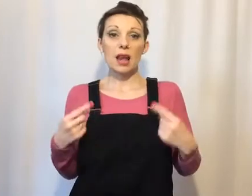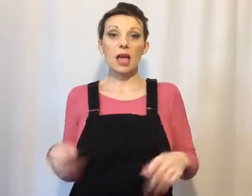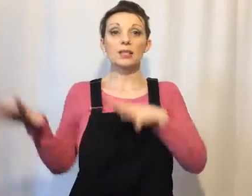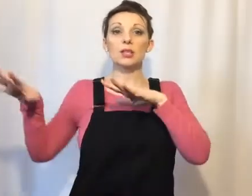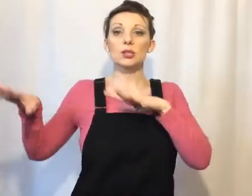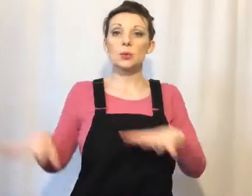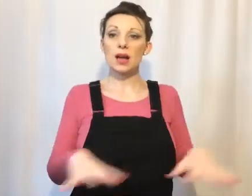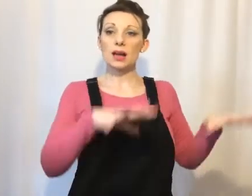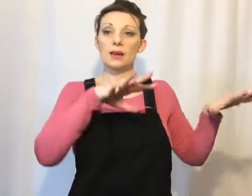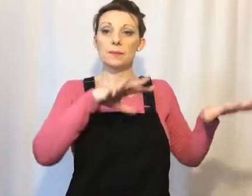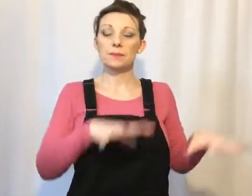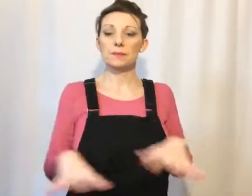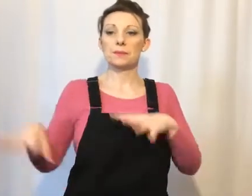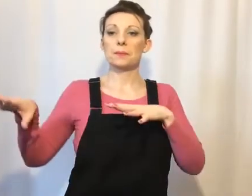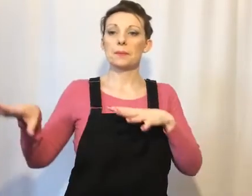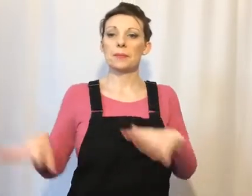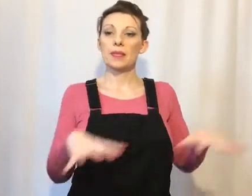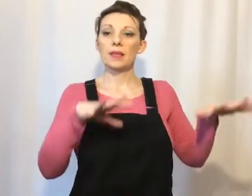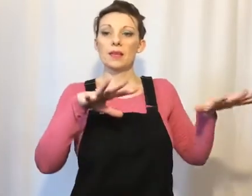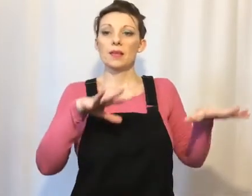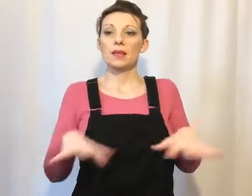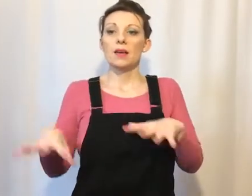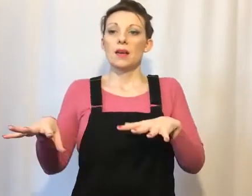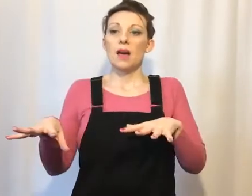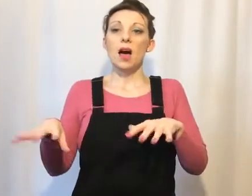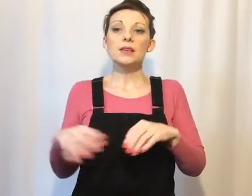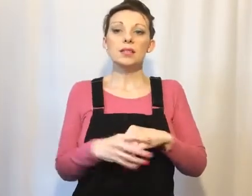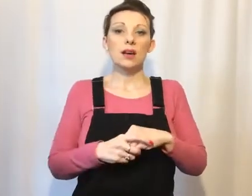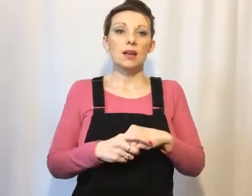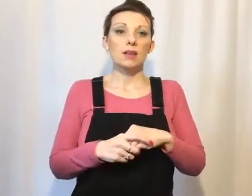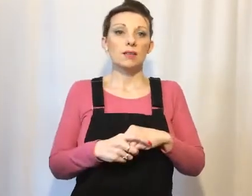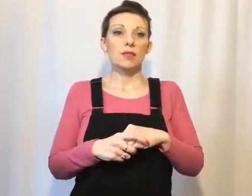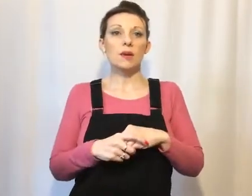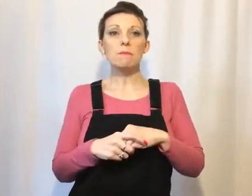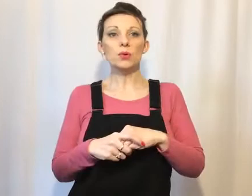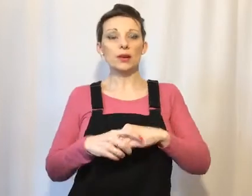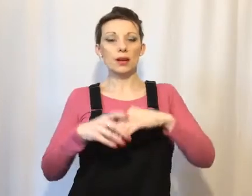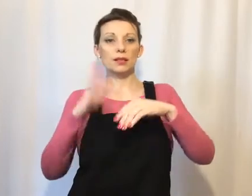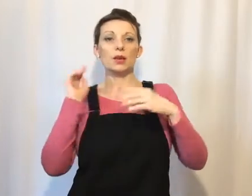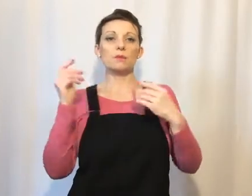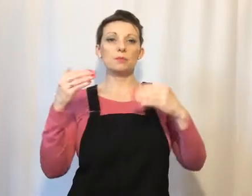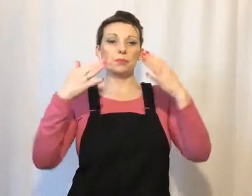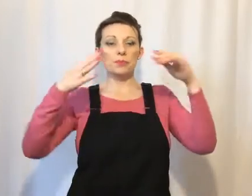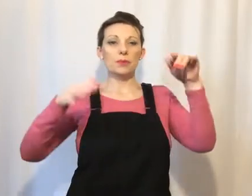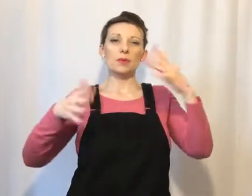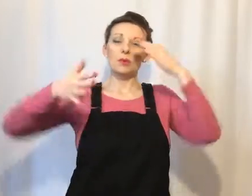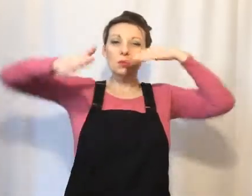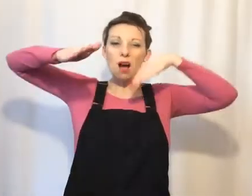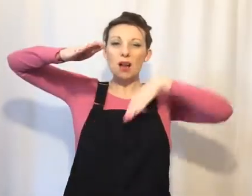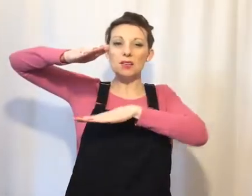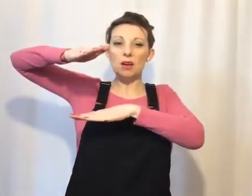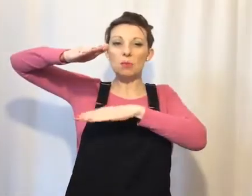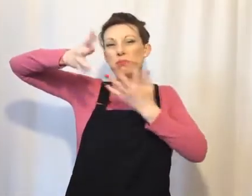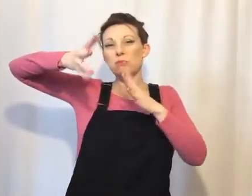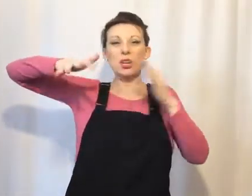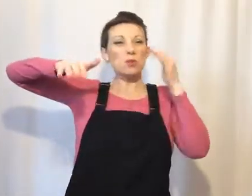Let's sway. Under the moonlight. So because we're under, we don't want to